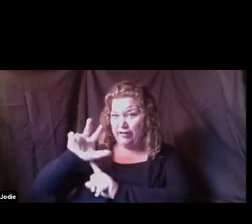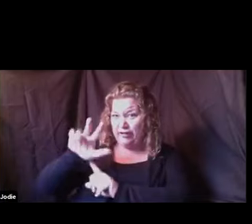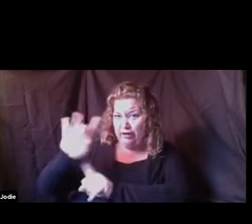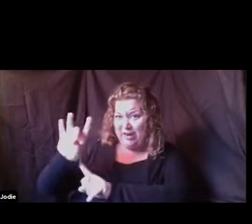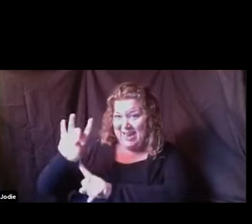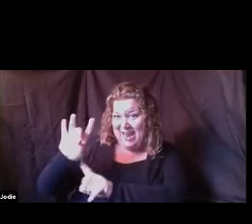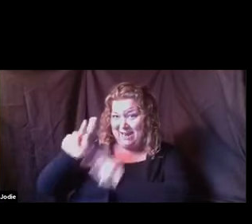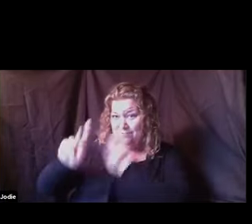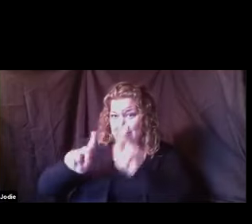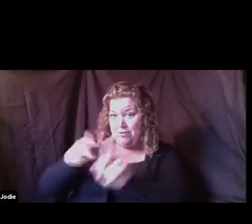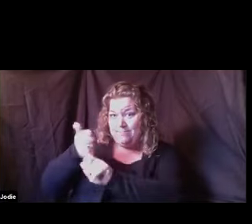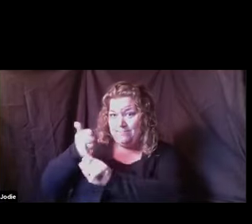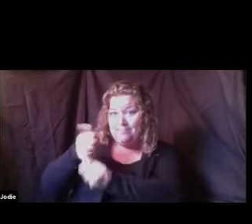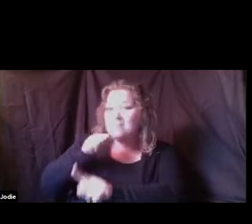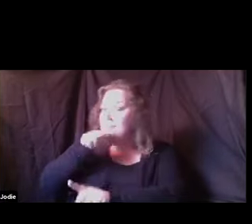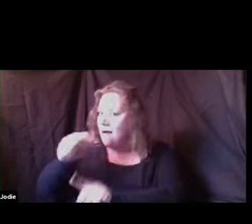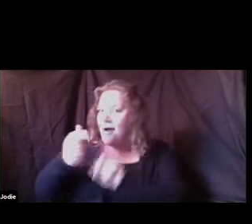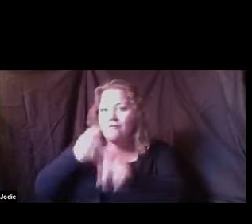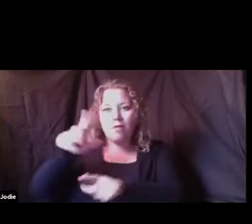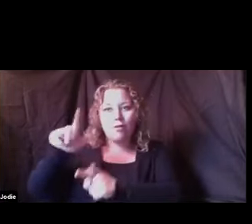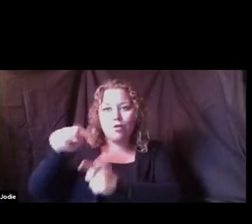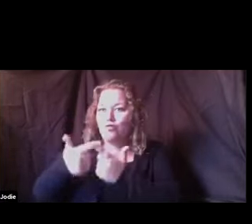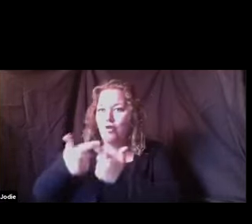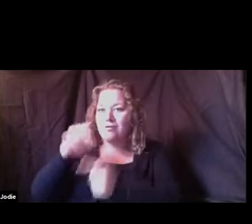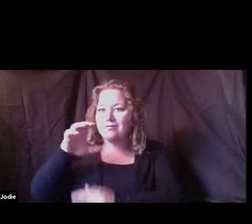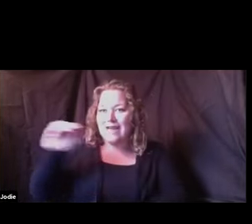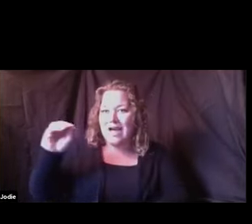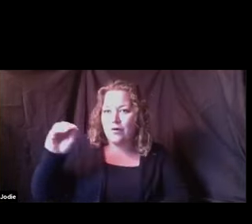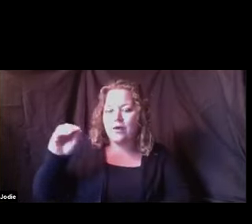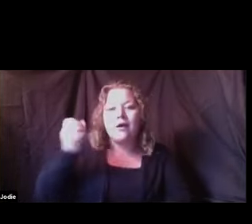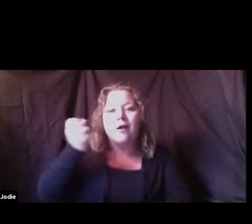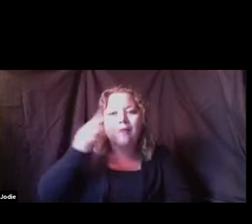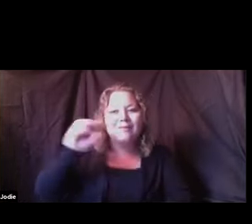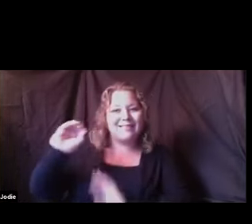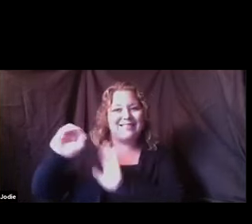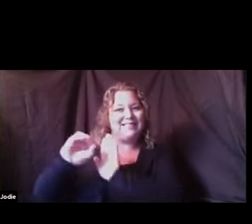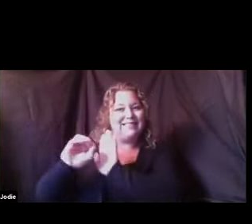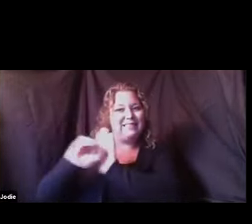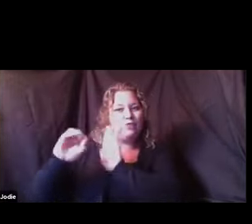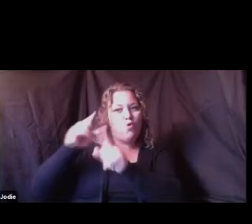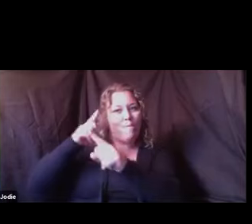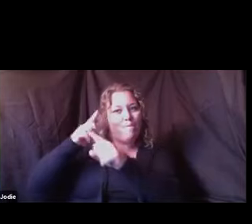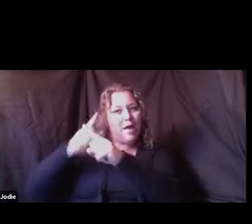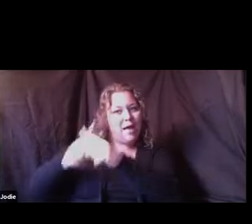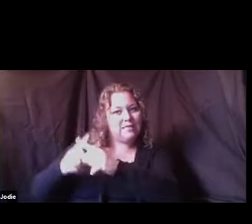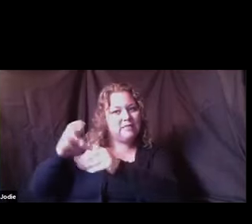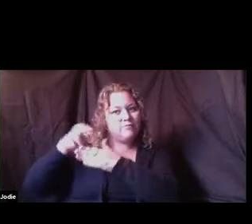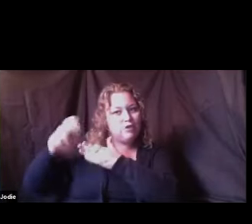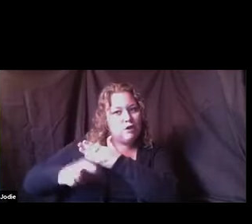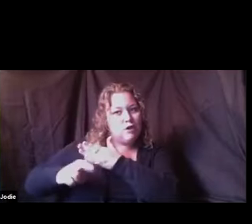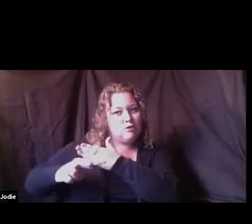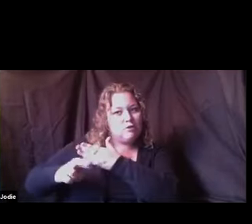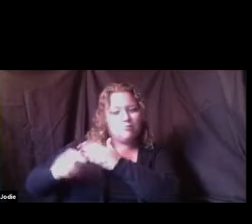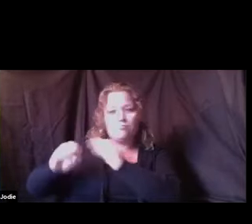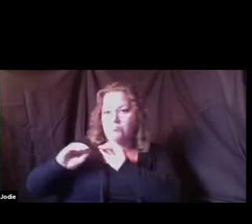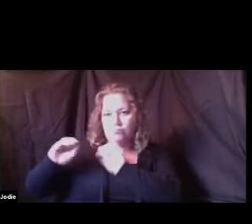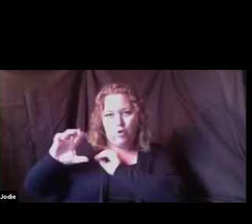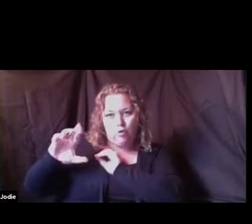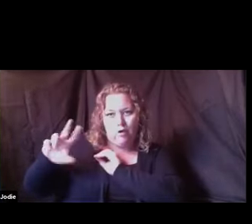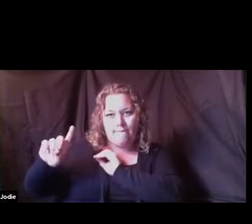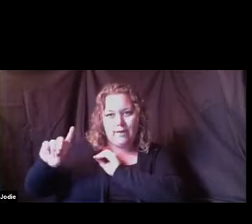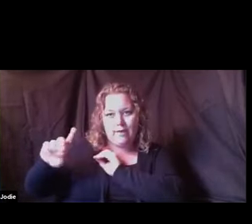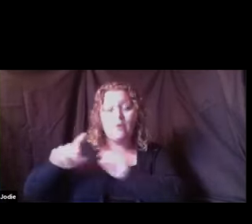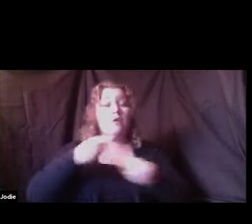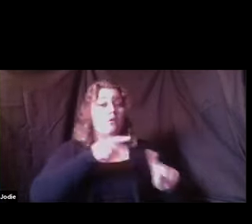Crosse County residents, we had 0 positive test results. In the 262 in the